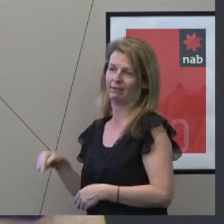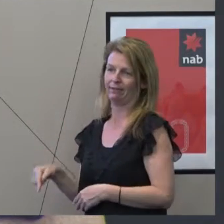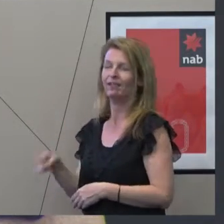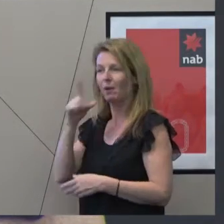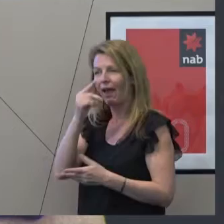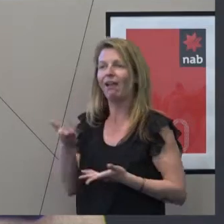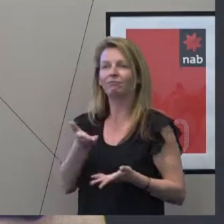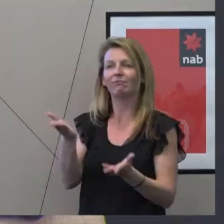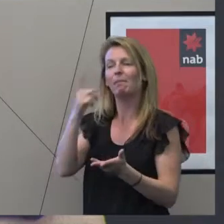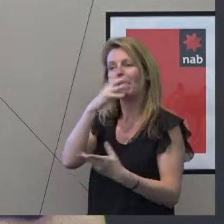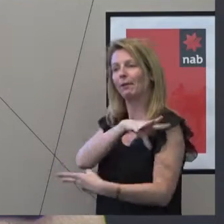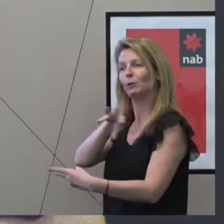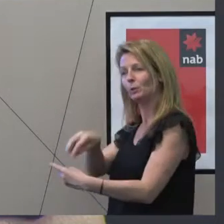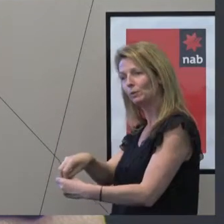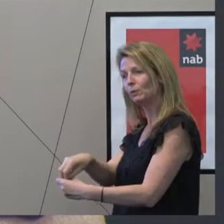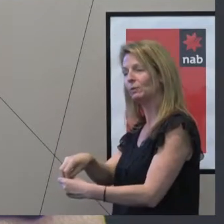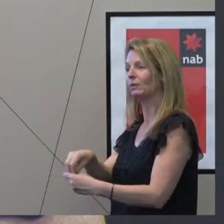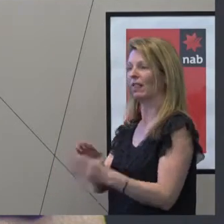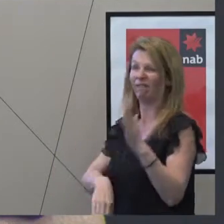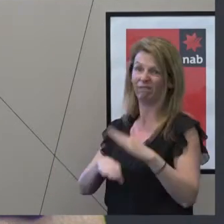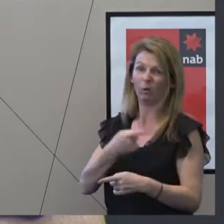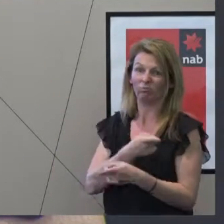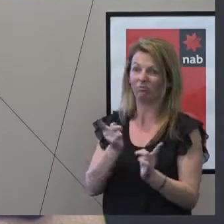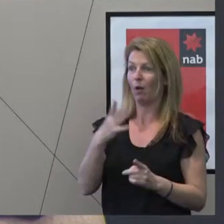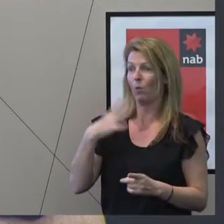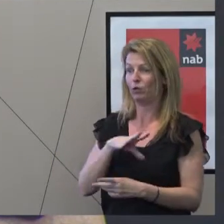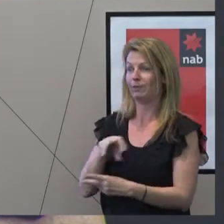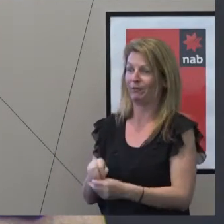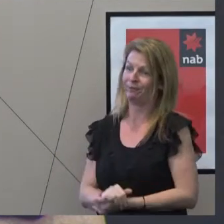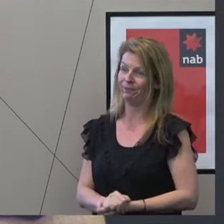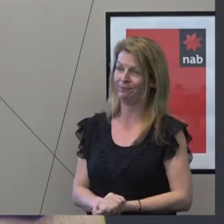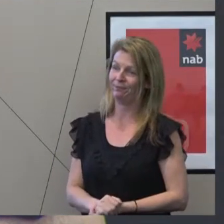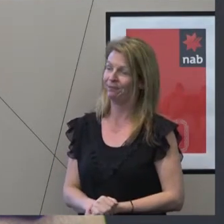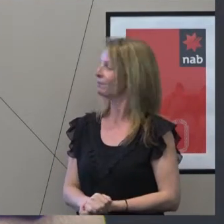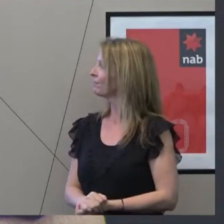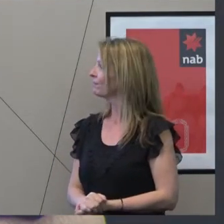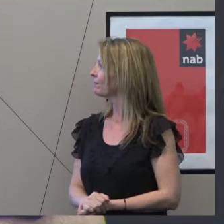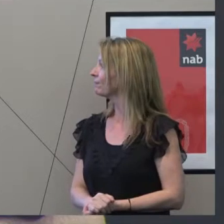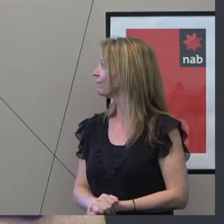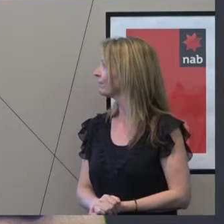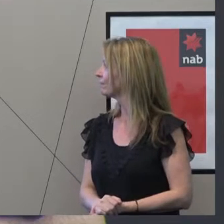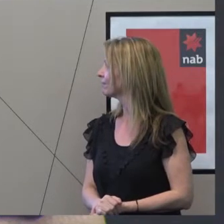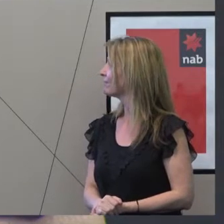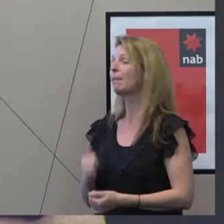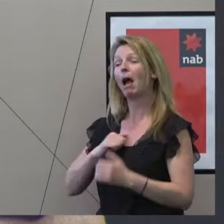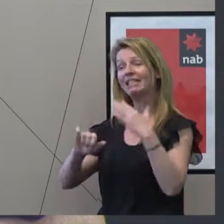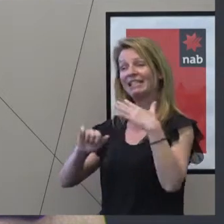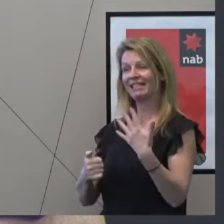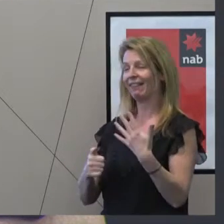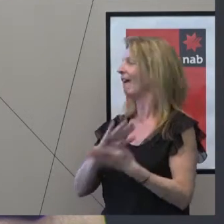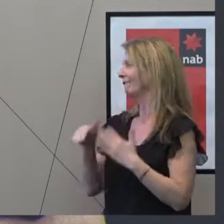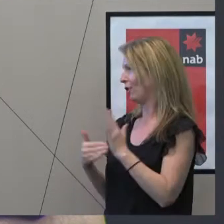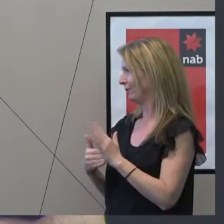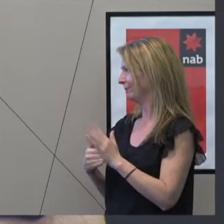enable people to participate to the extent that they wish to participate. My sixth and final